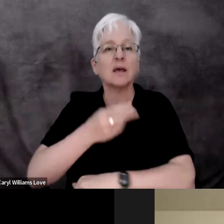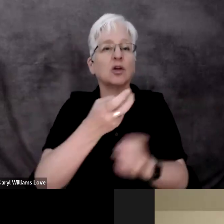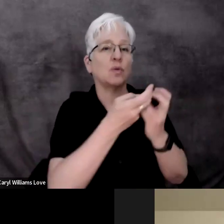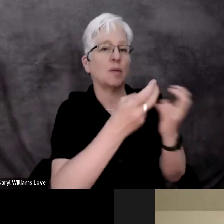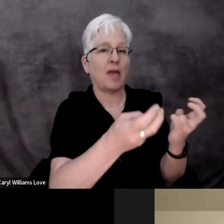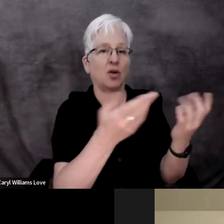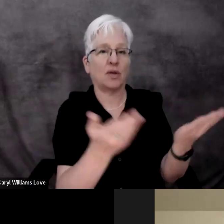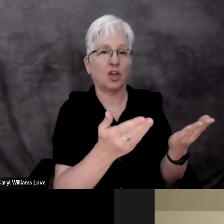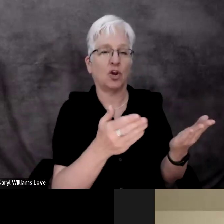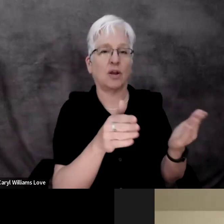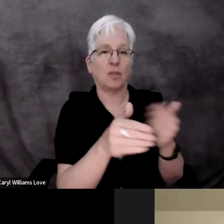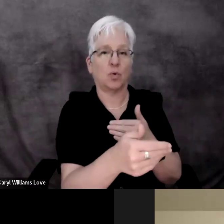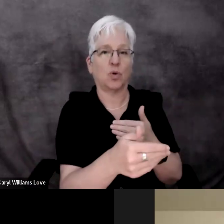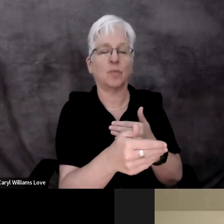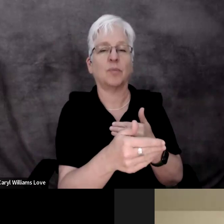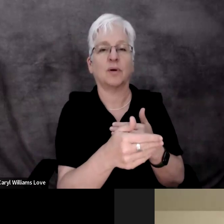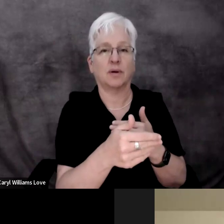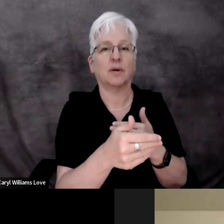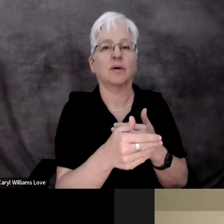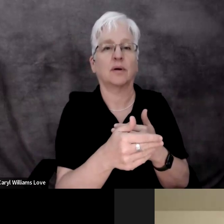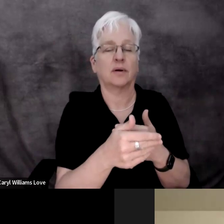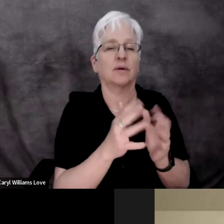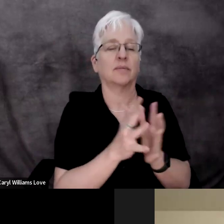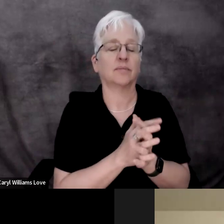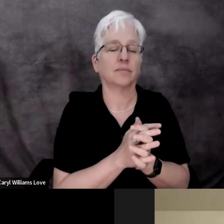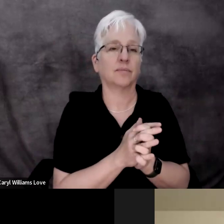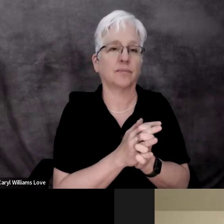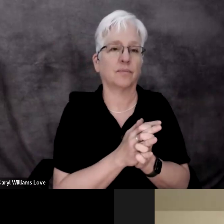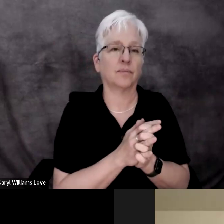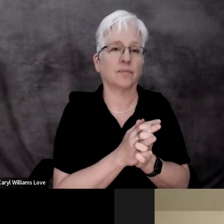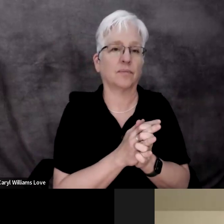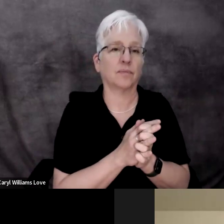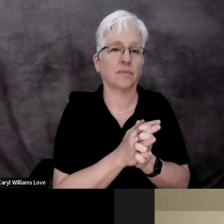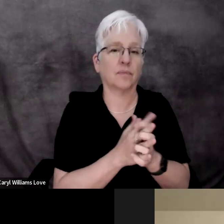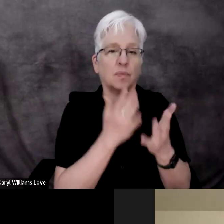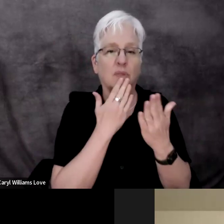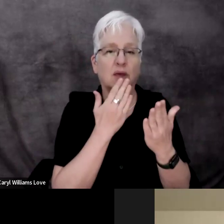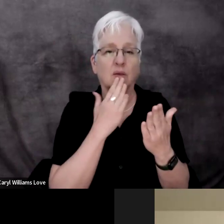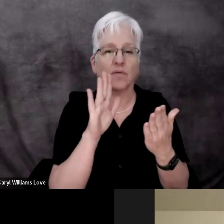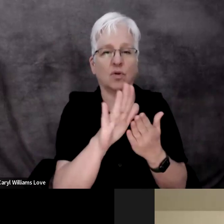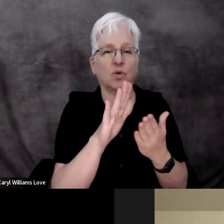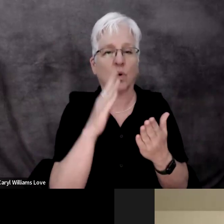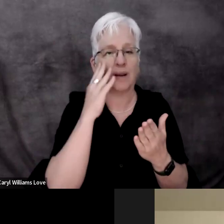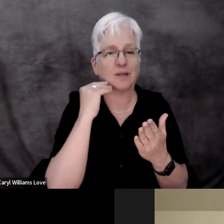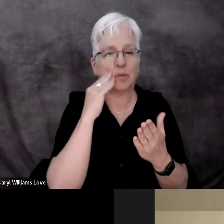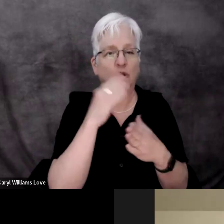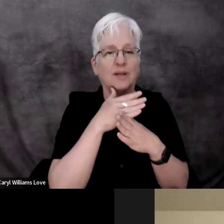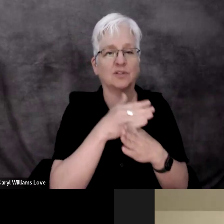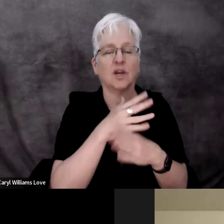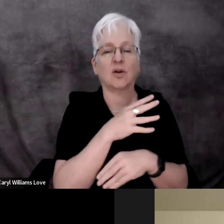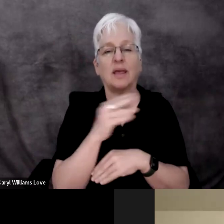room, just tremendous breadth of experience that you shared with us. And David, that really truly was